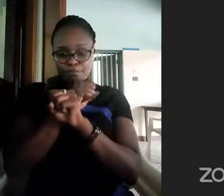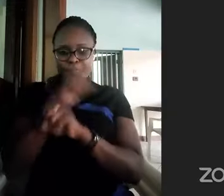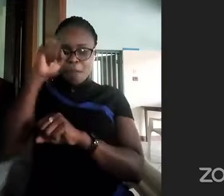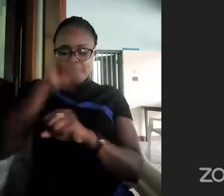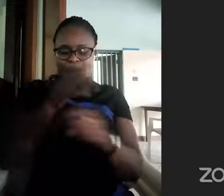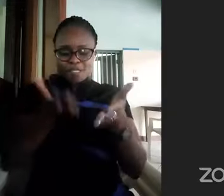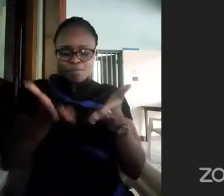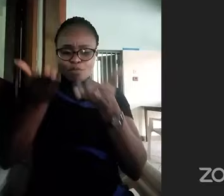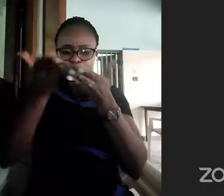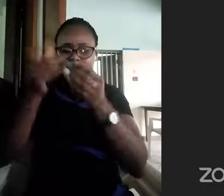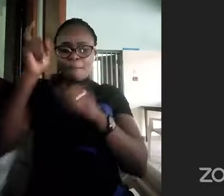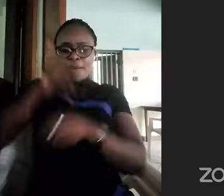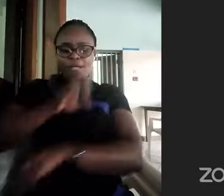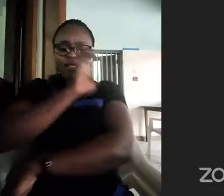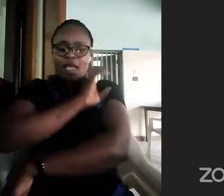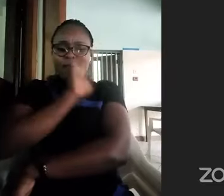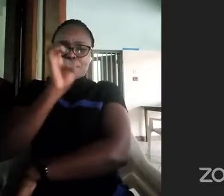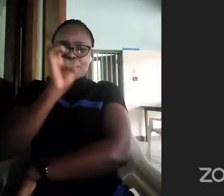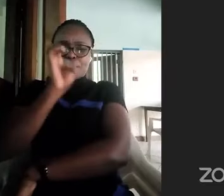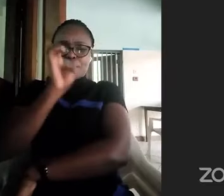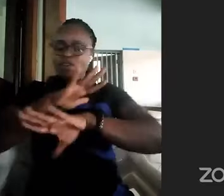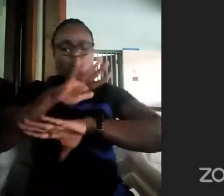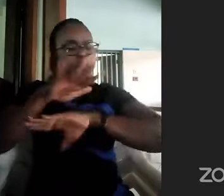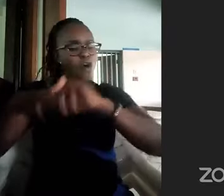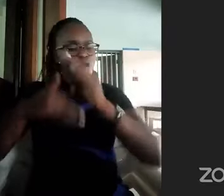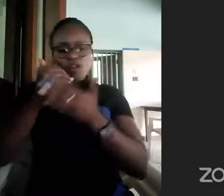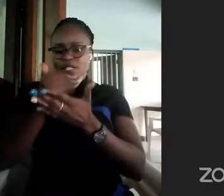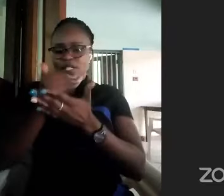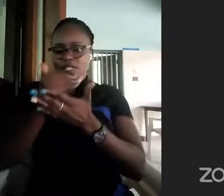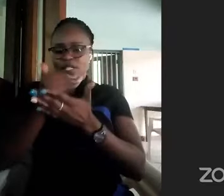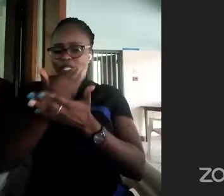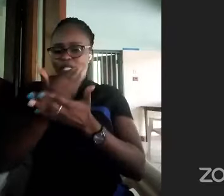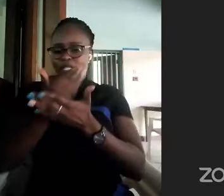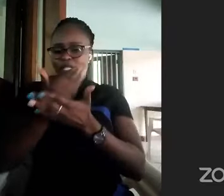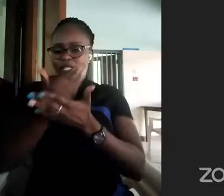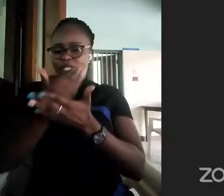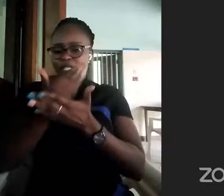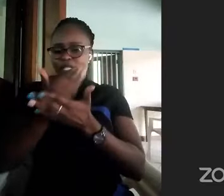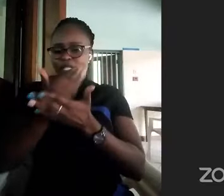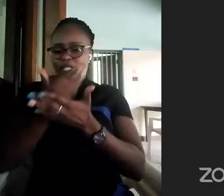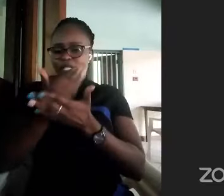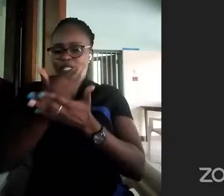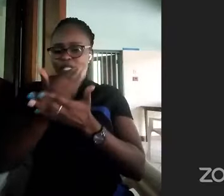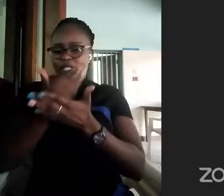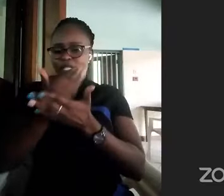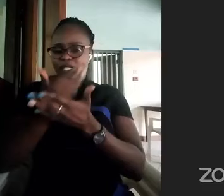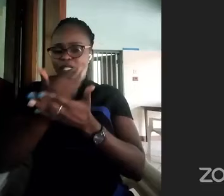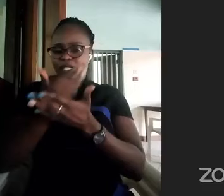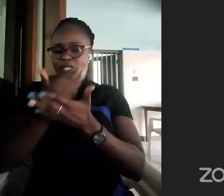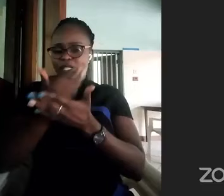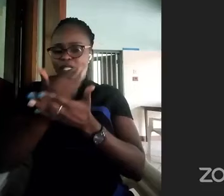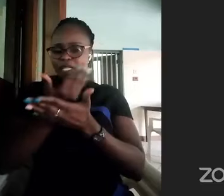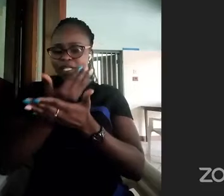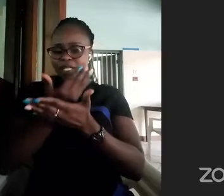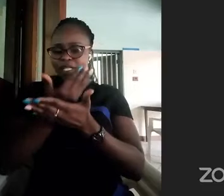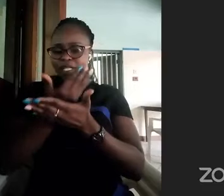dimensions when it comes to access to services, when it comes to access to information, when it comes to even enjoying these services. And